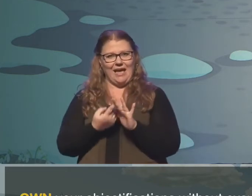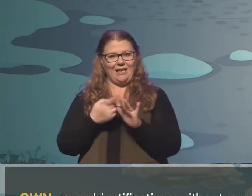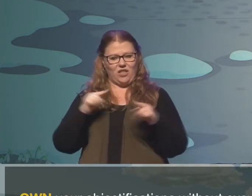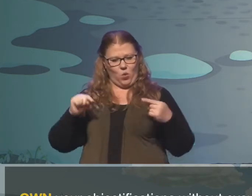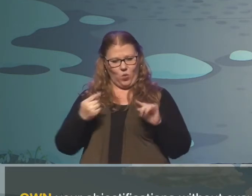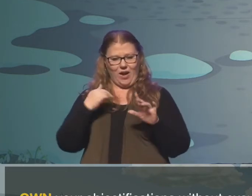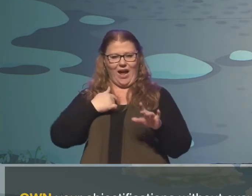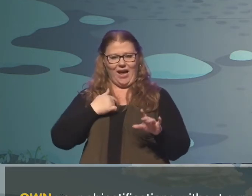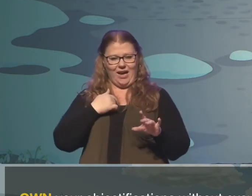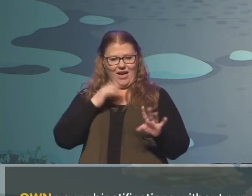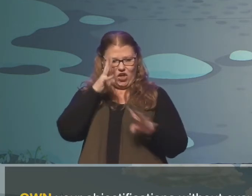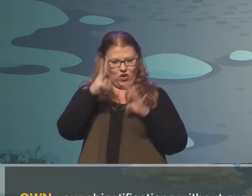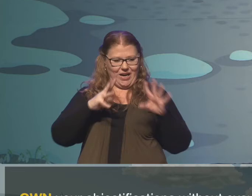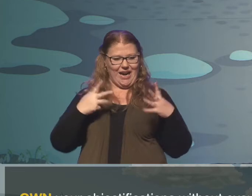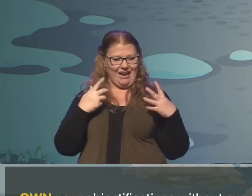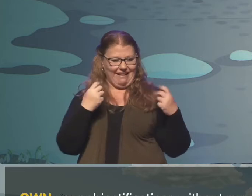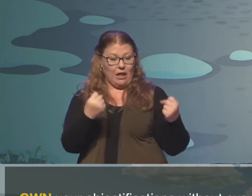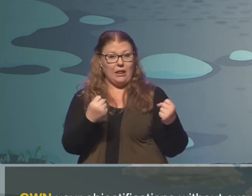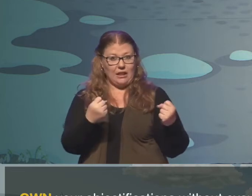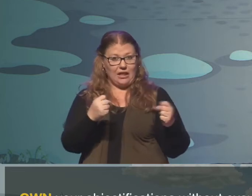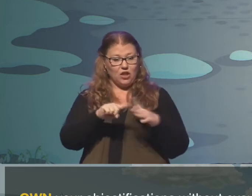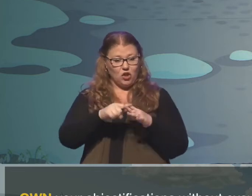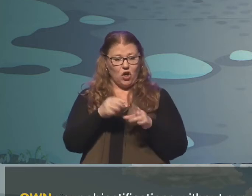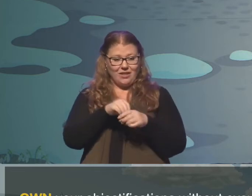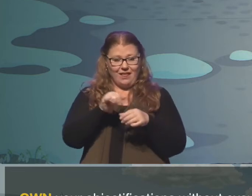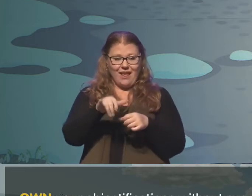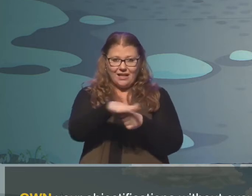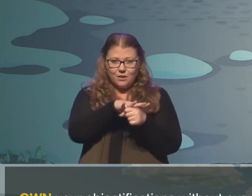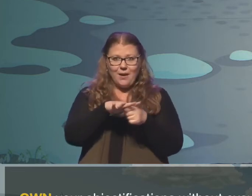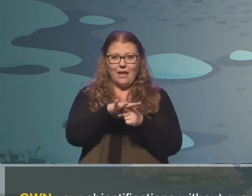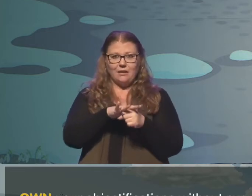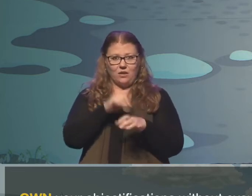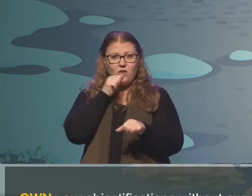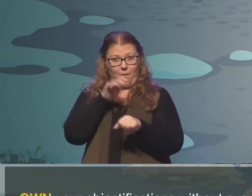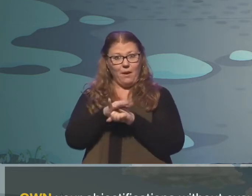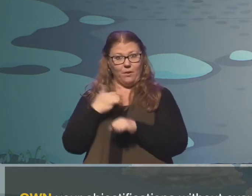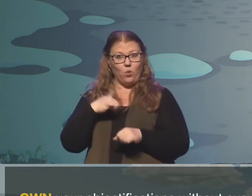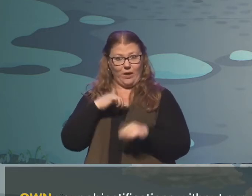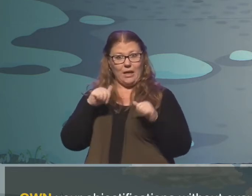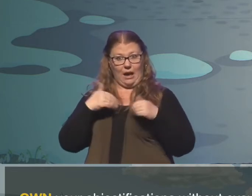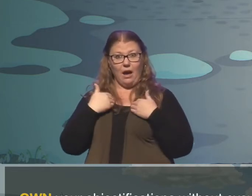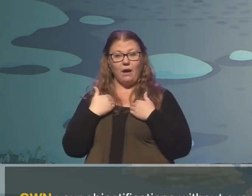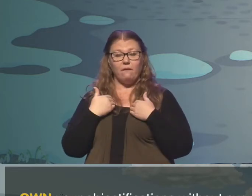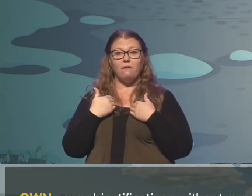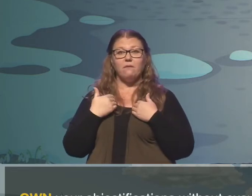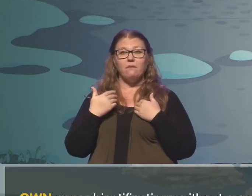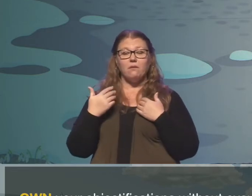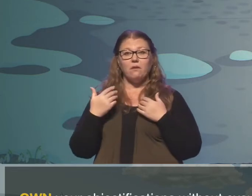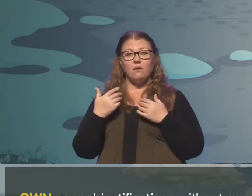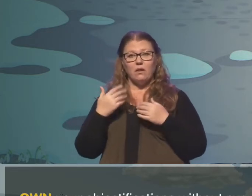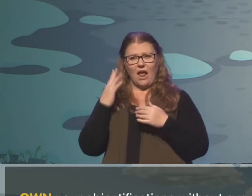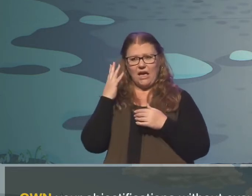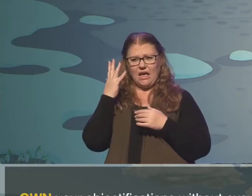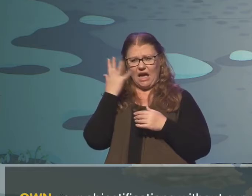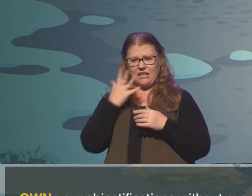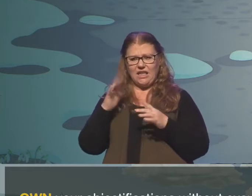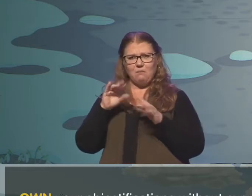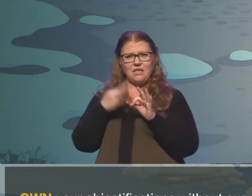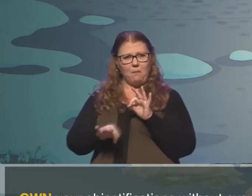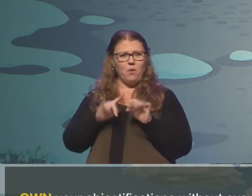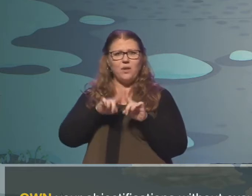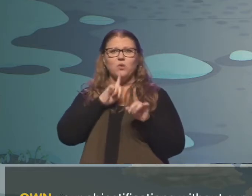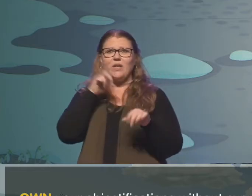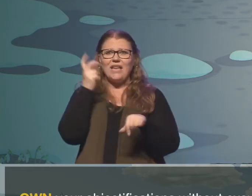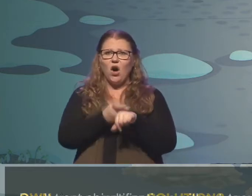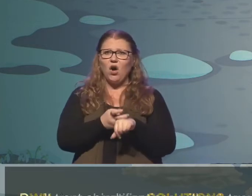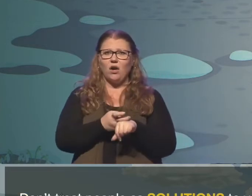create begins in that space. I think there's a commitment that we can make. And it seems kind of simple, but it's really hard. And that is,